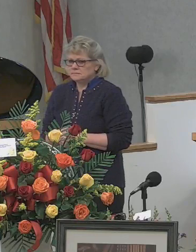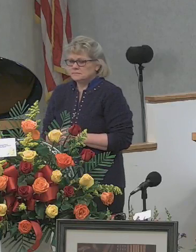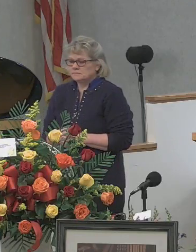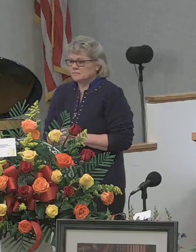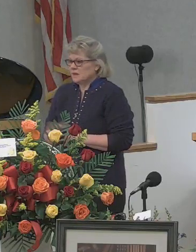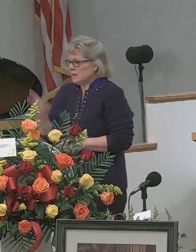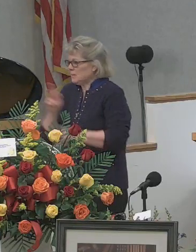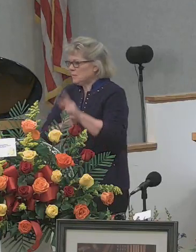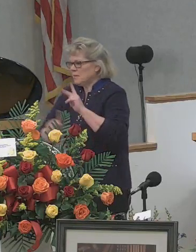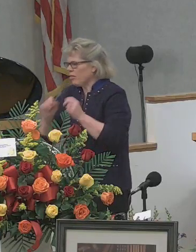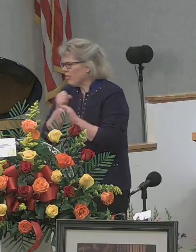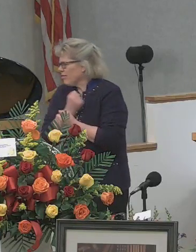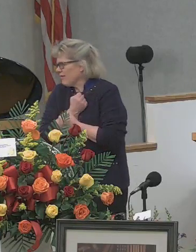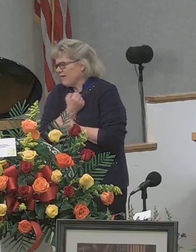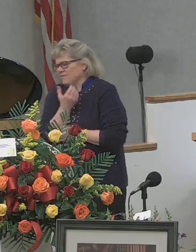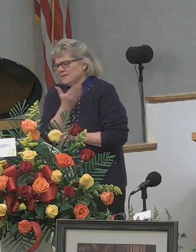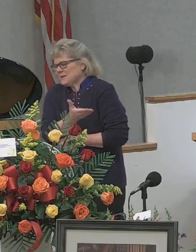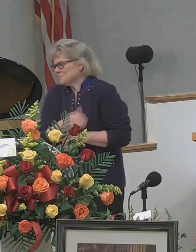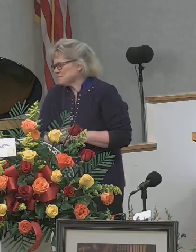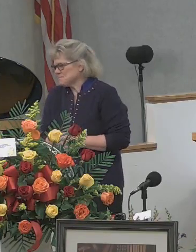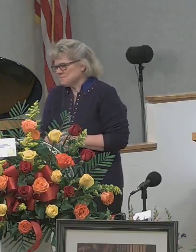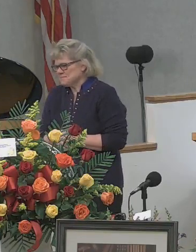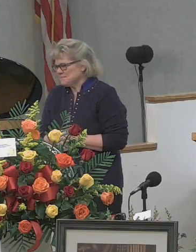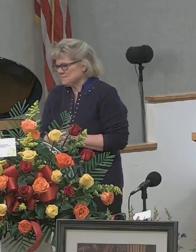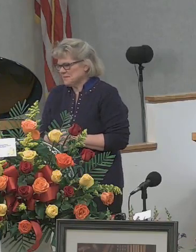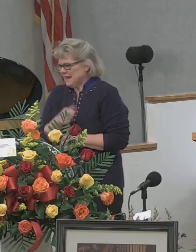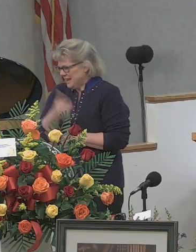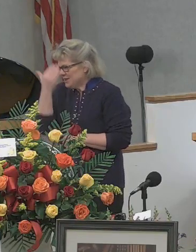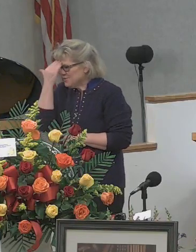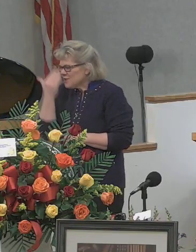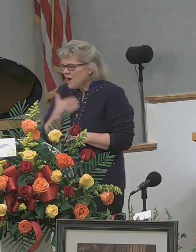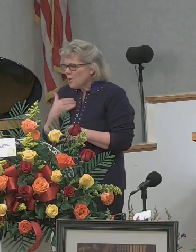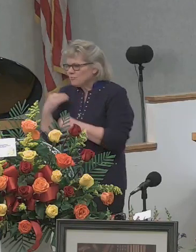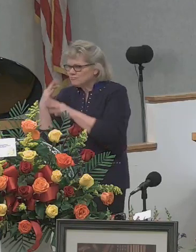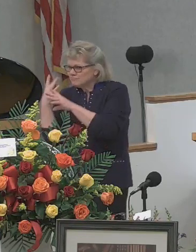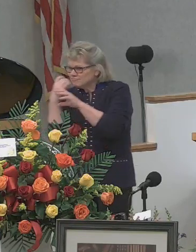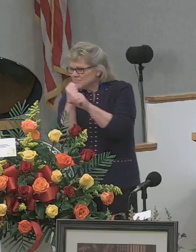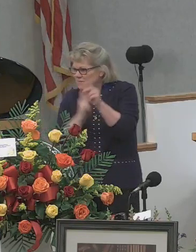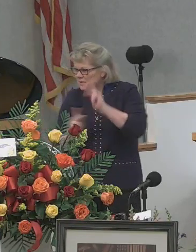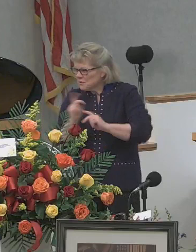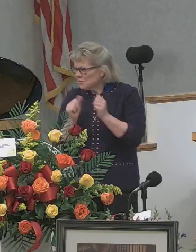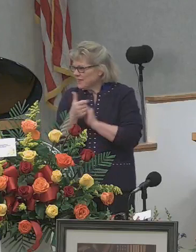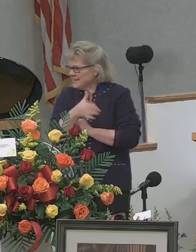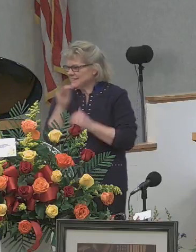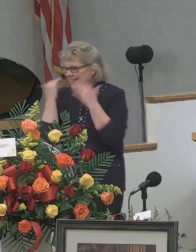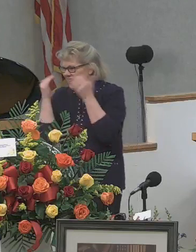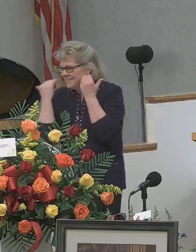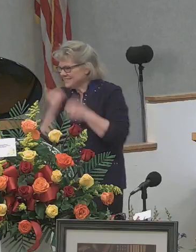People loved him. He knew how to attract people, usually with his humor.